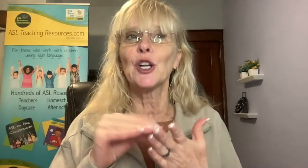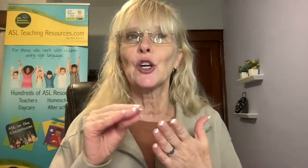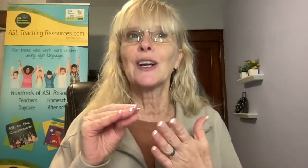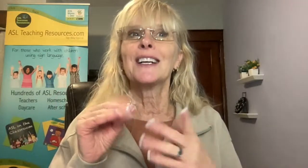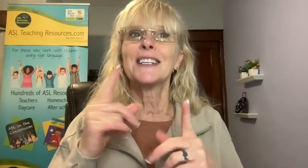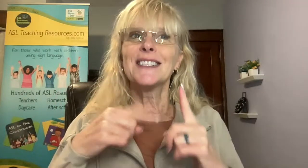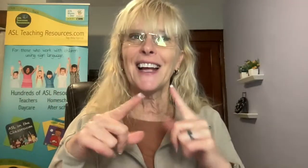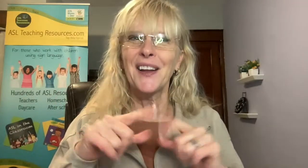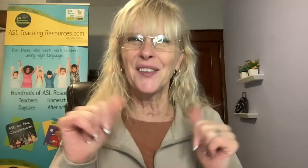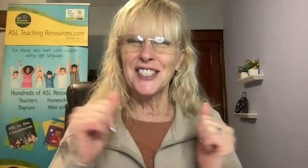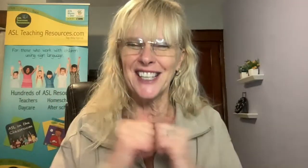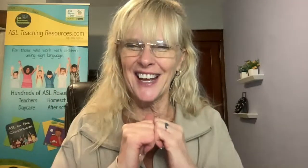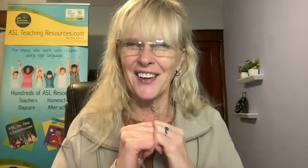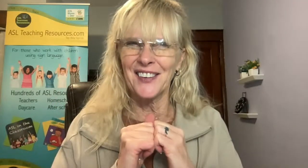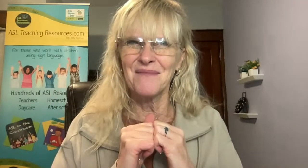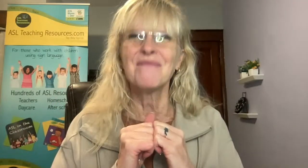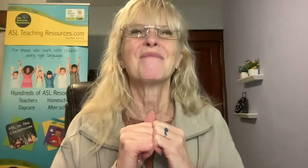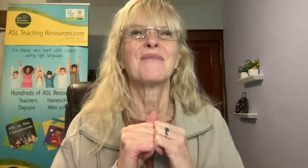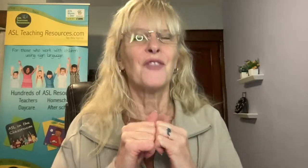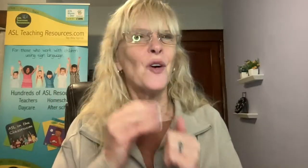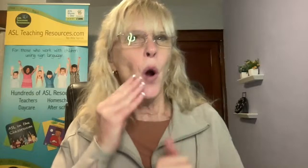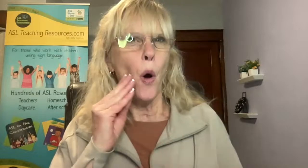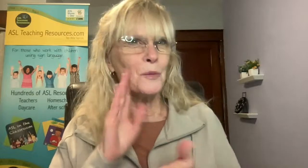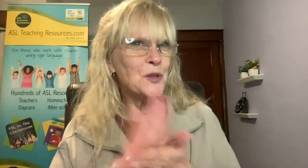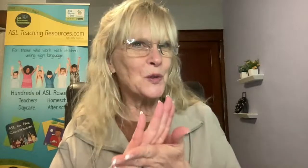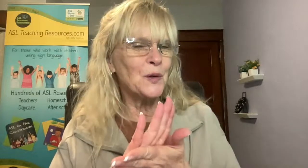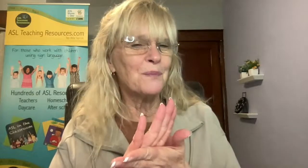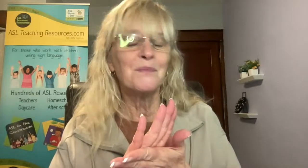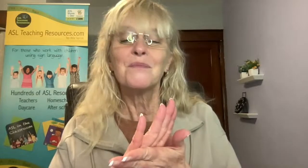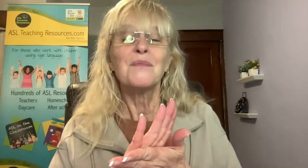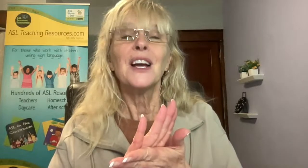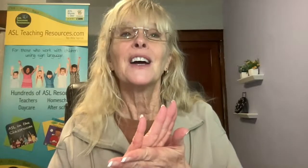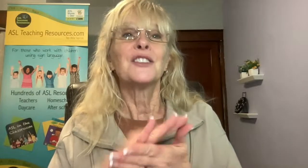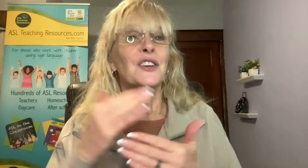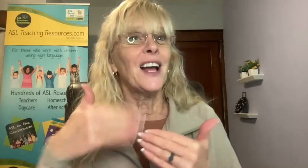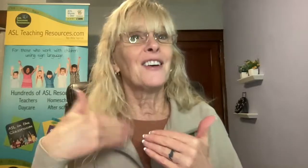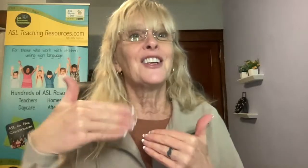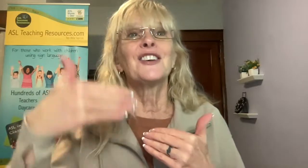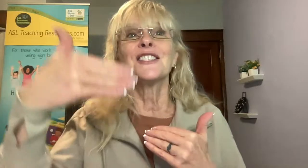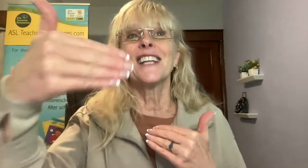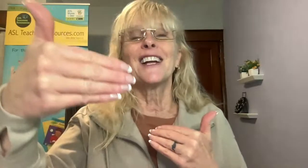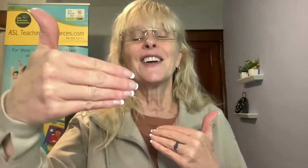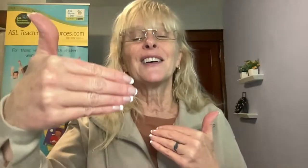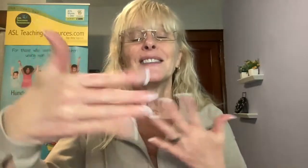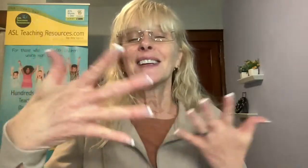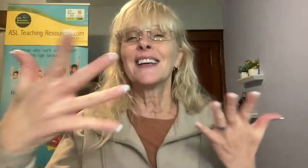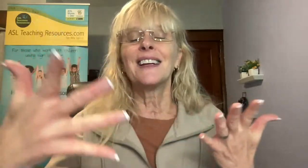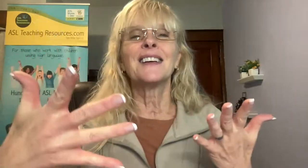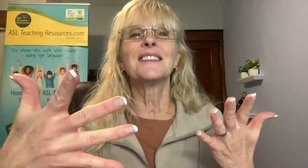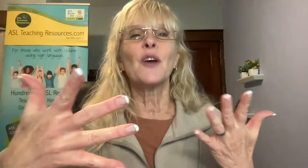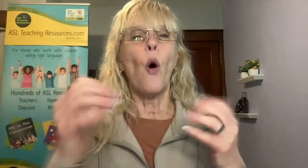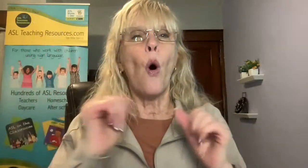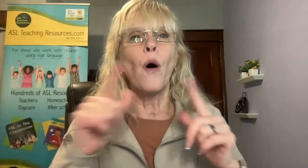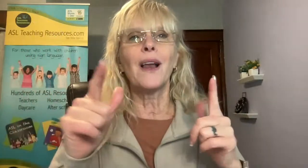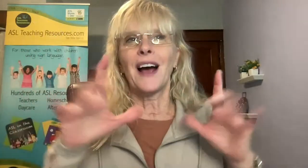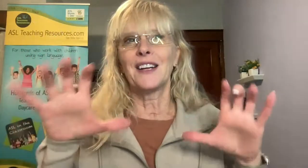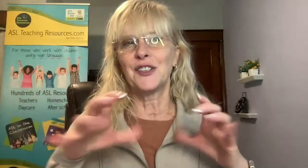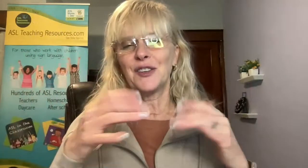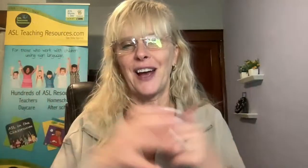learn sign language together for homeschool. Turned out years later, it is all I do now.